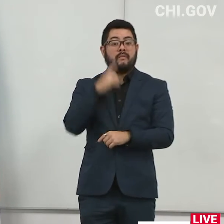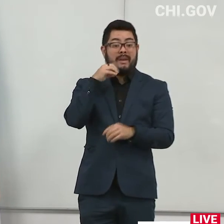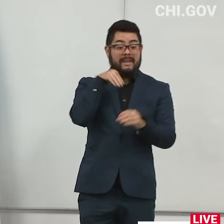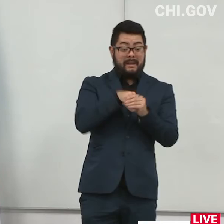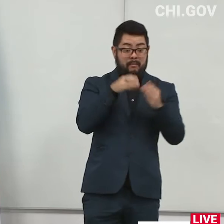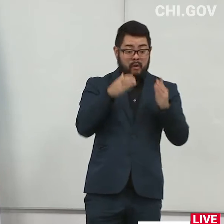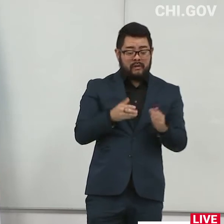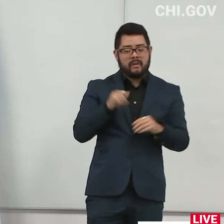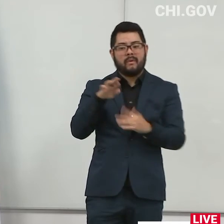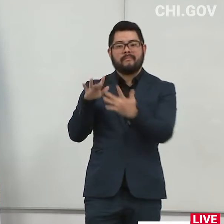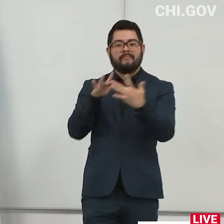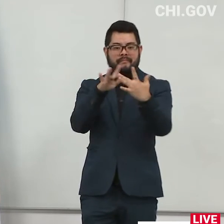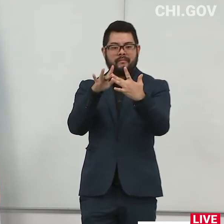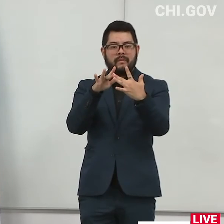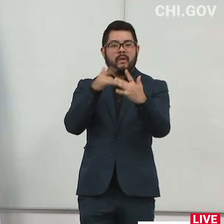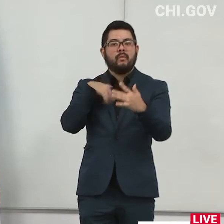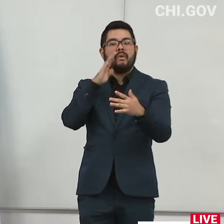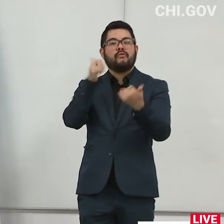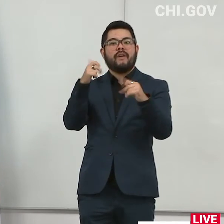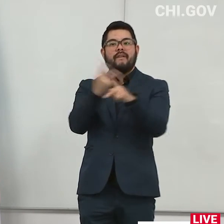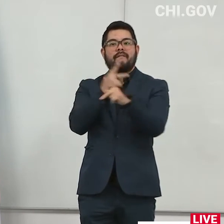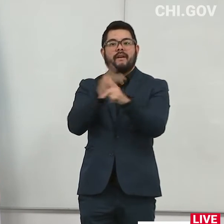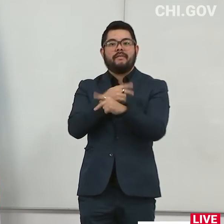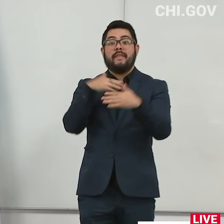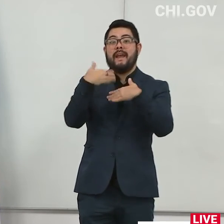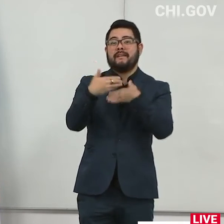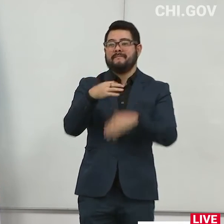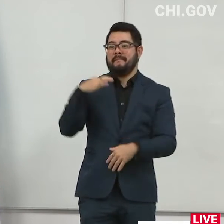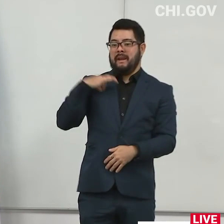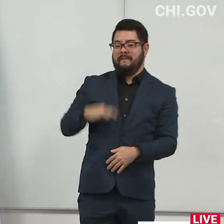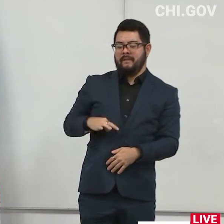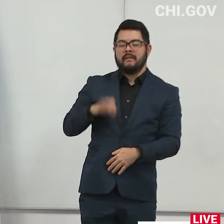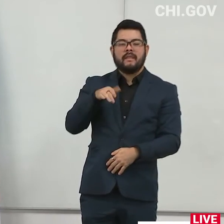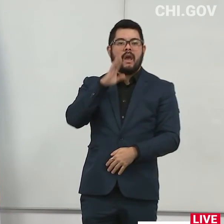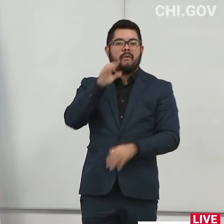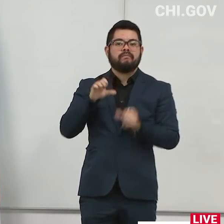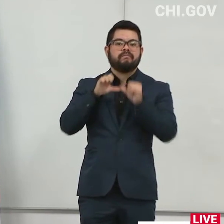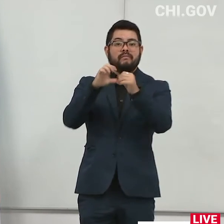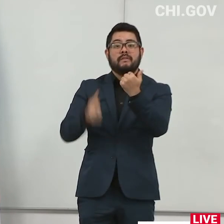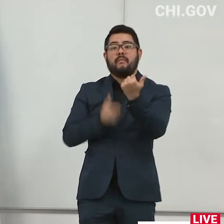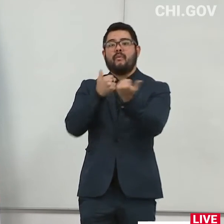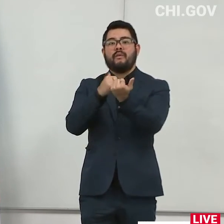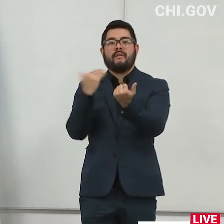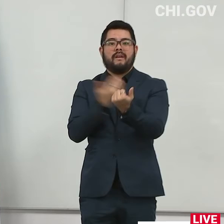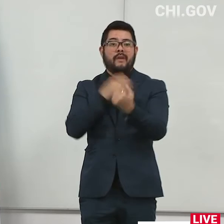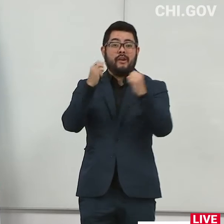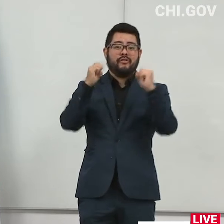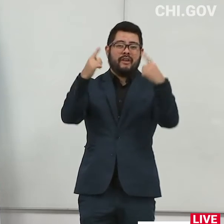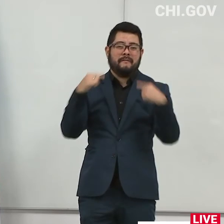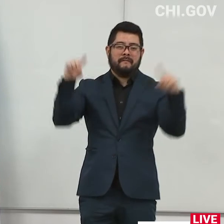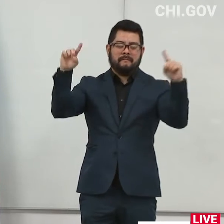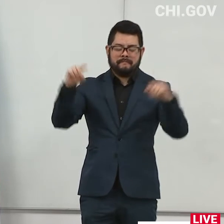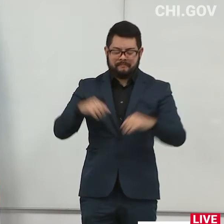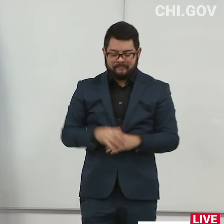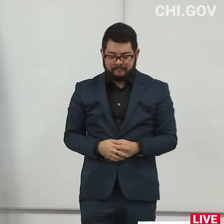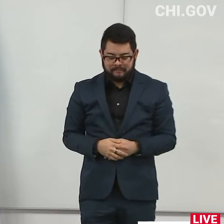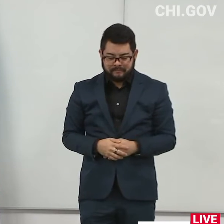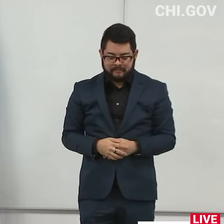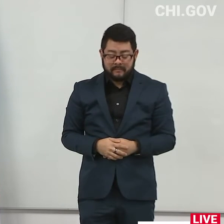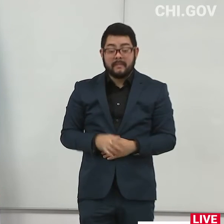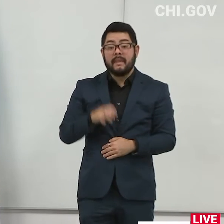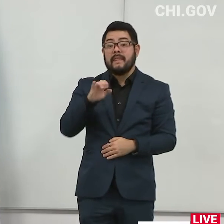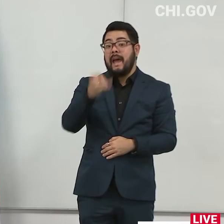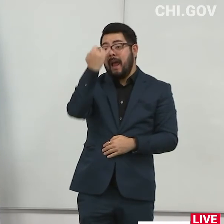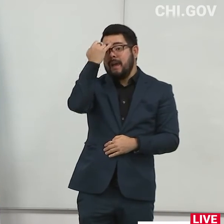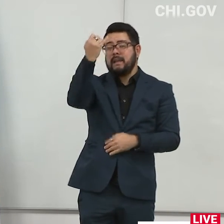we'll find the next big thing that will drive our future as a country. The next big idea that will change the way in